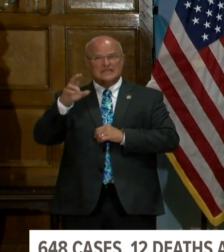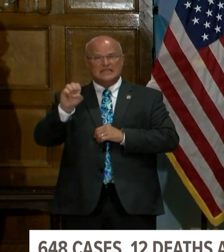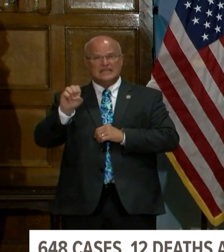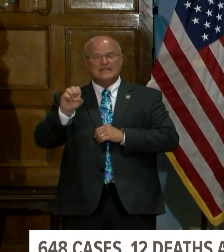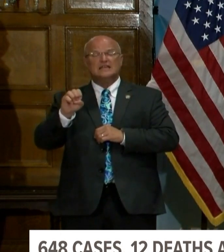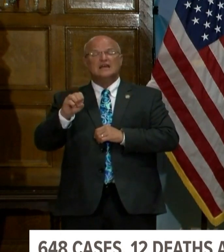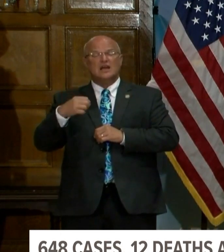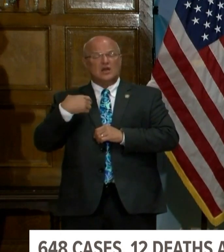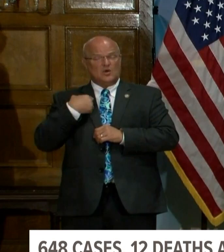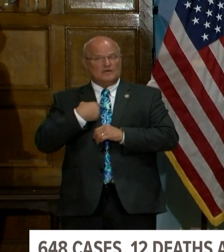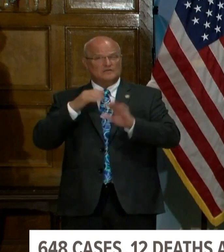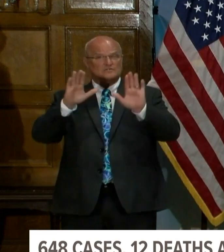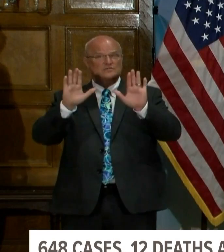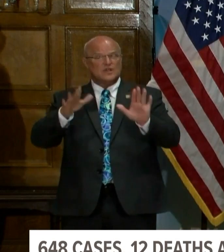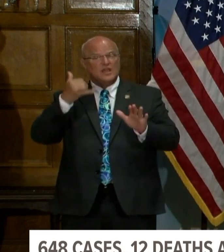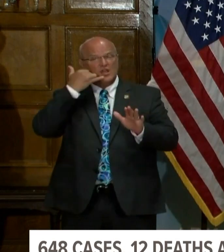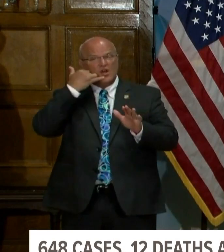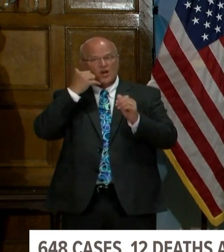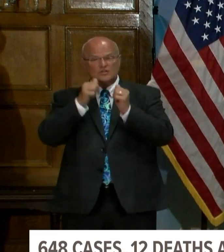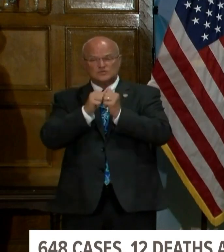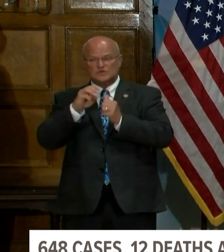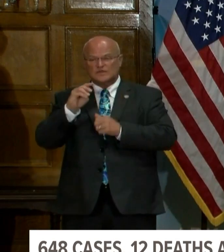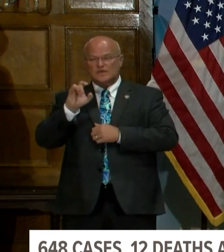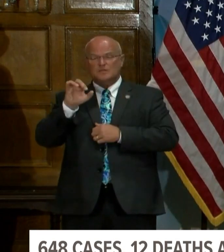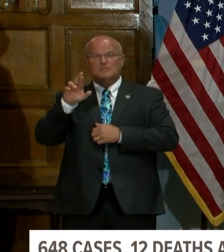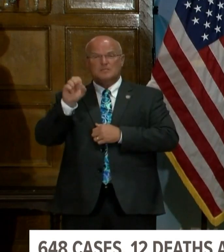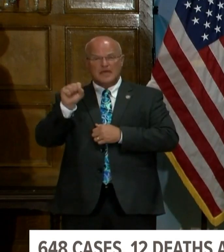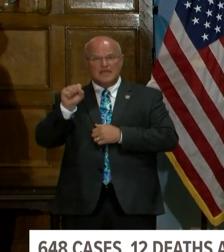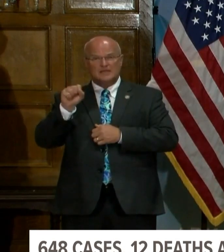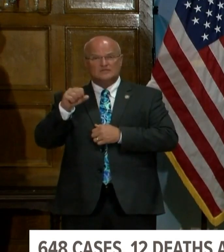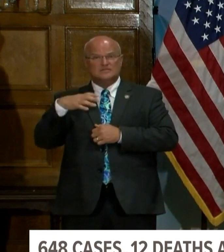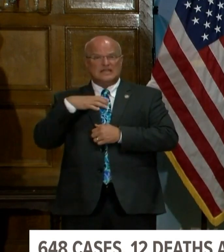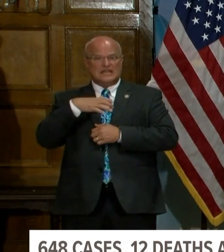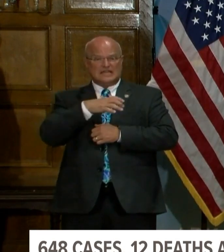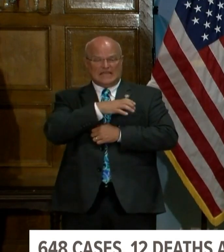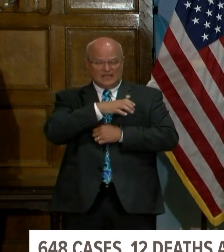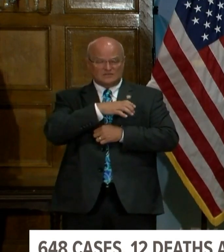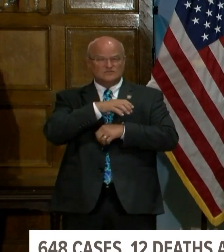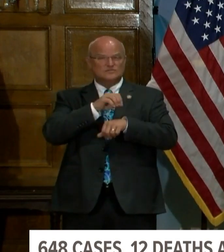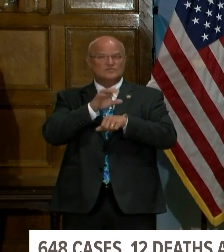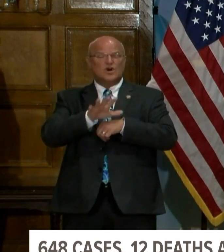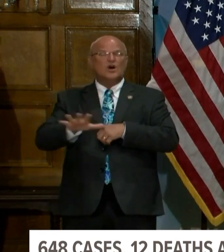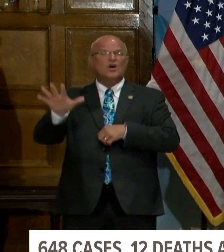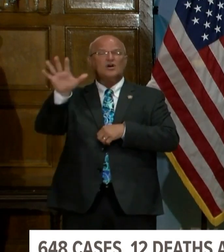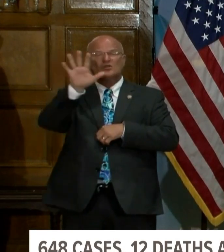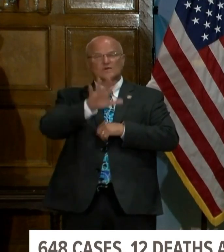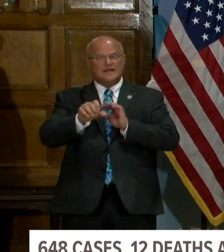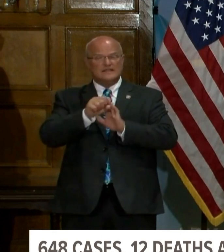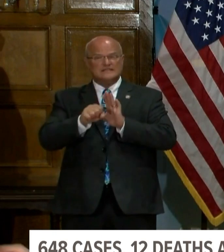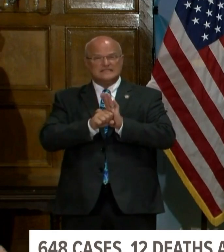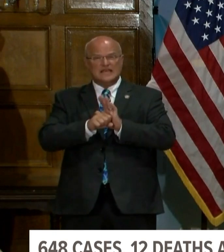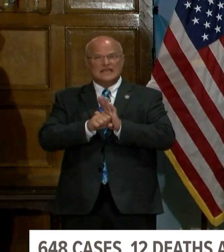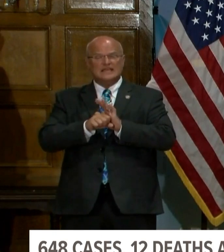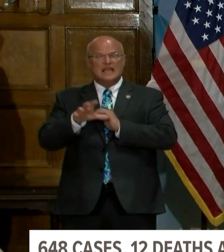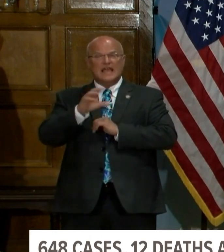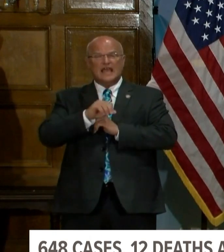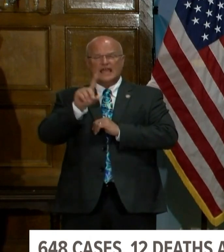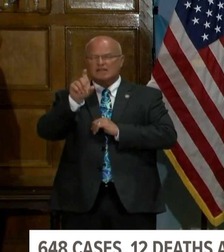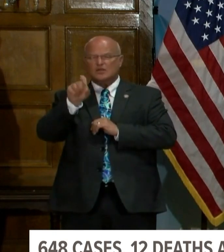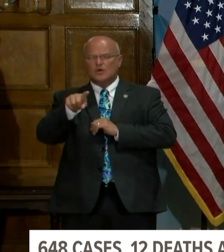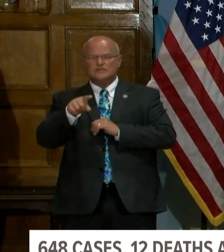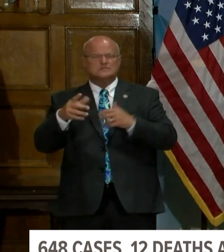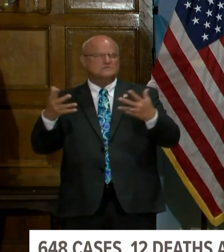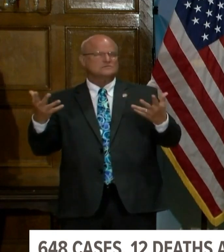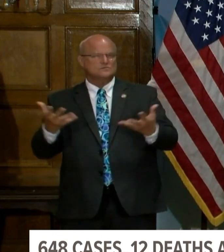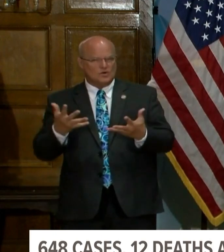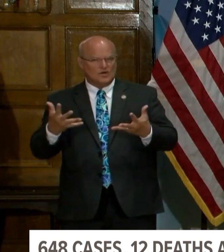had really great calls with mayors and council members across the state. And through the Q&A that came forward was a need to